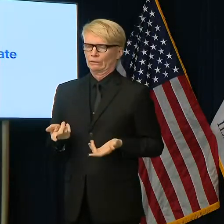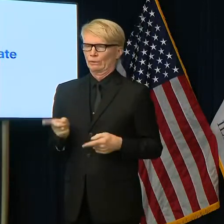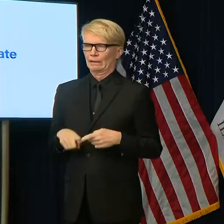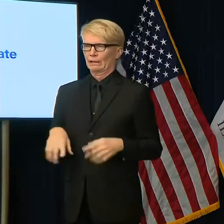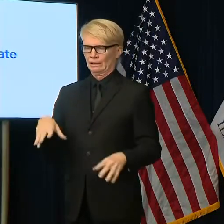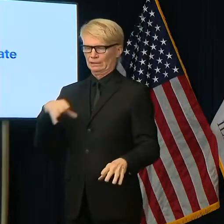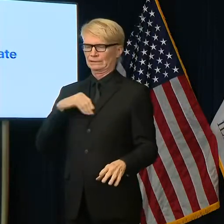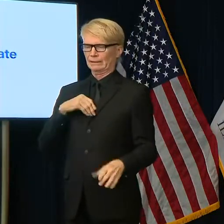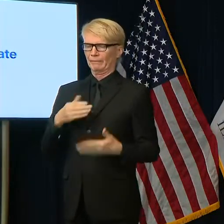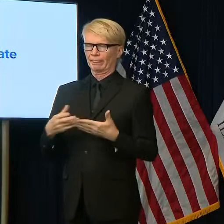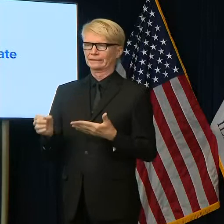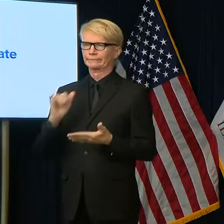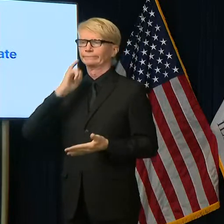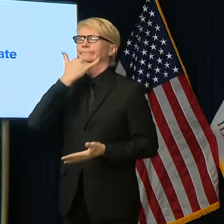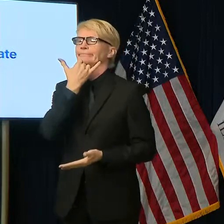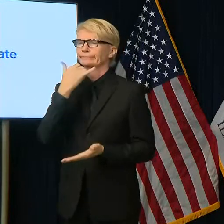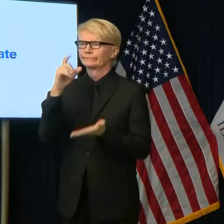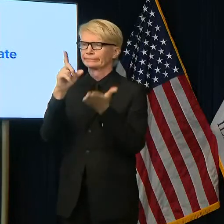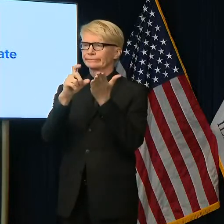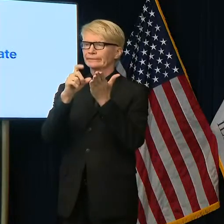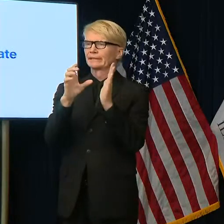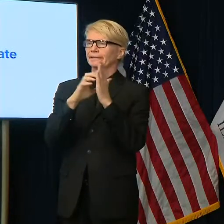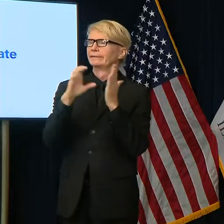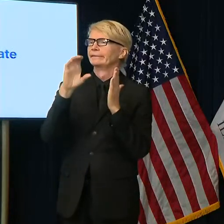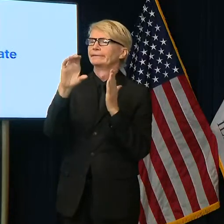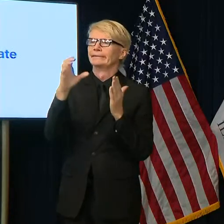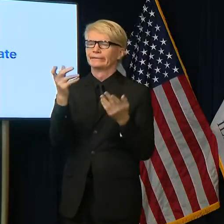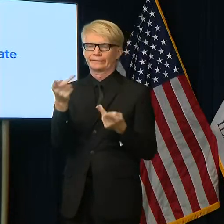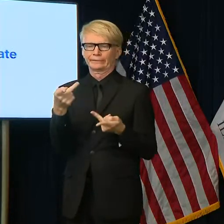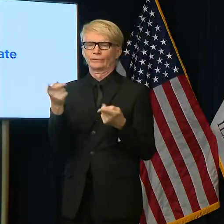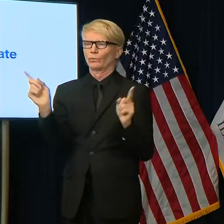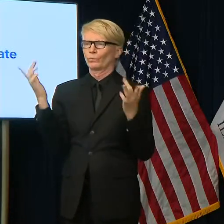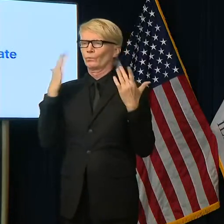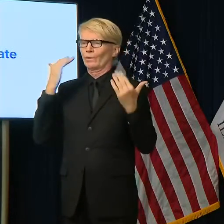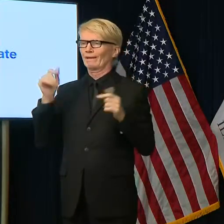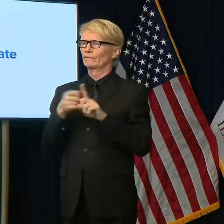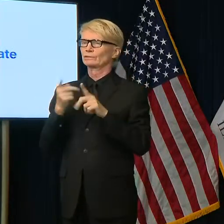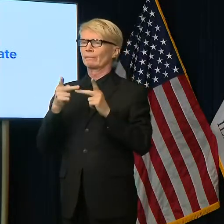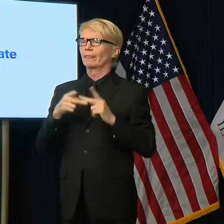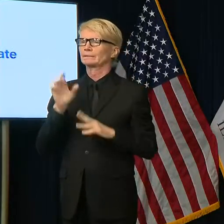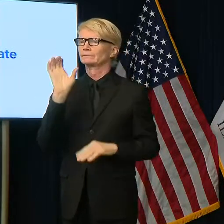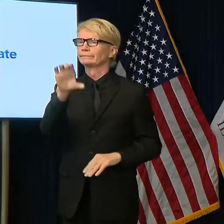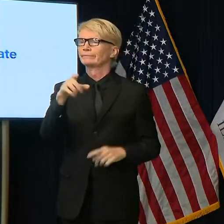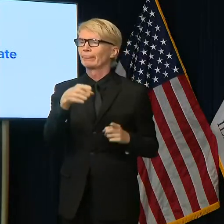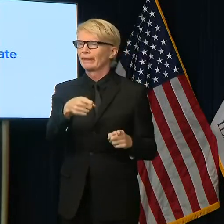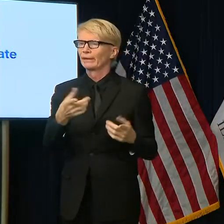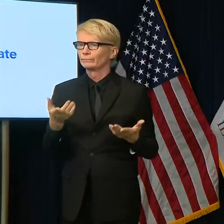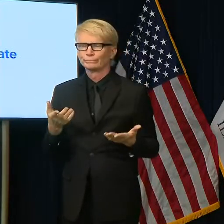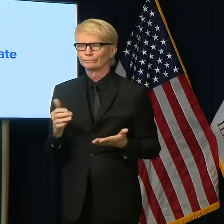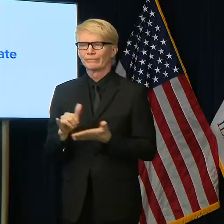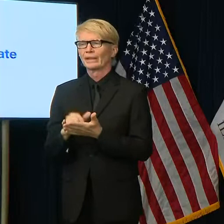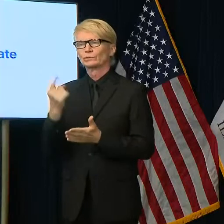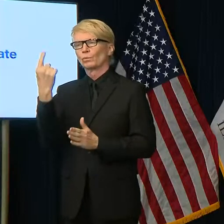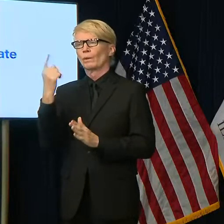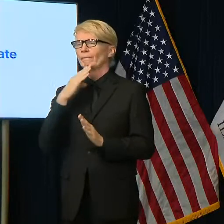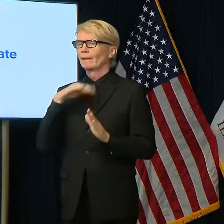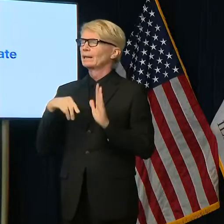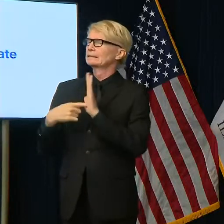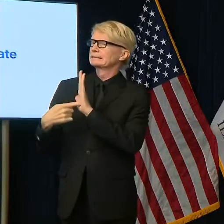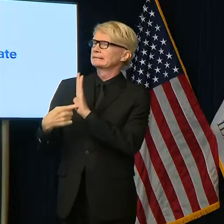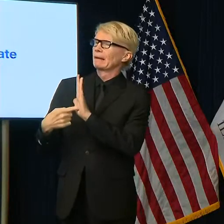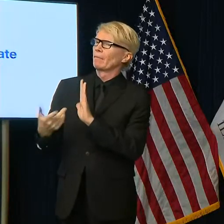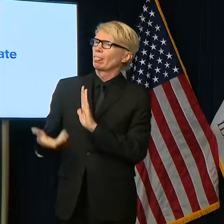like hand sanitizer not being in the right, or the right type being in the right place. That's just one example, but